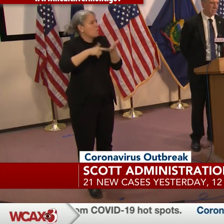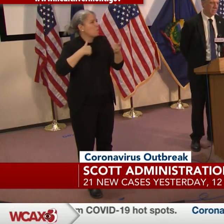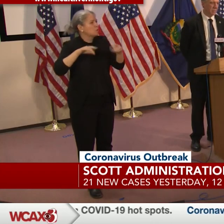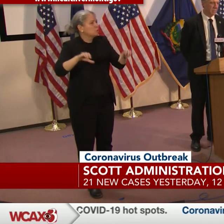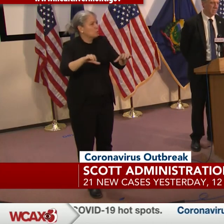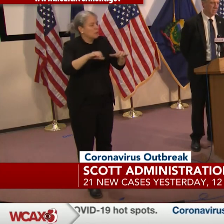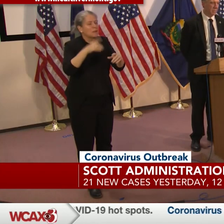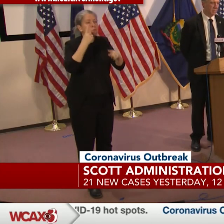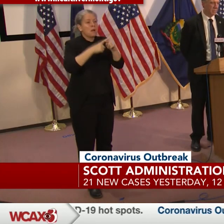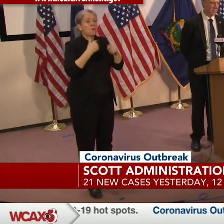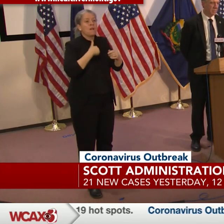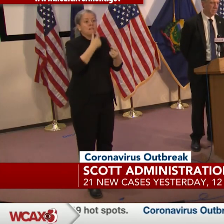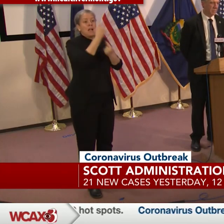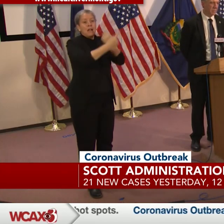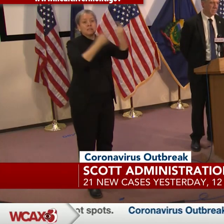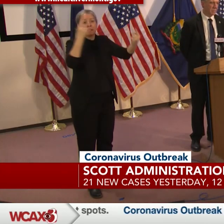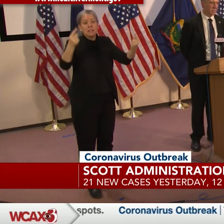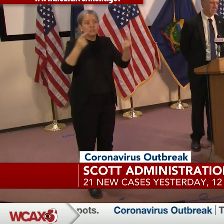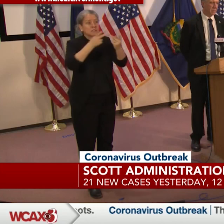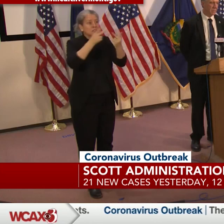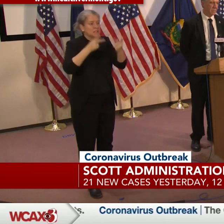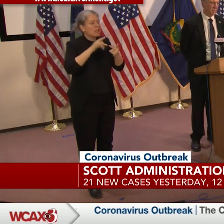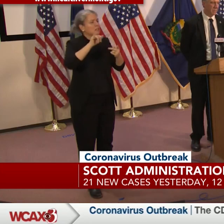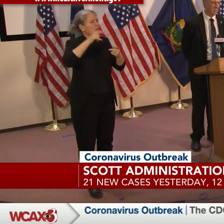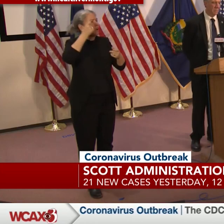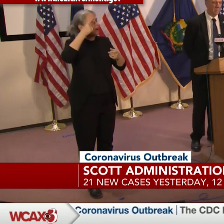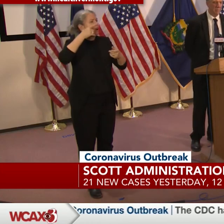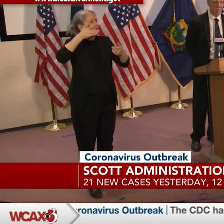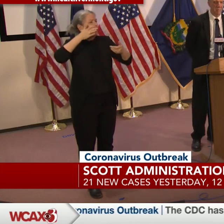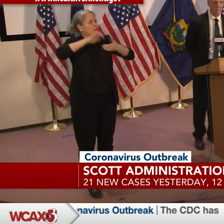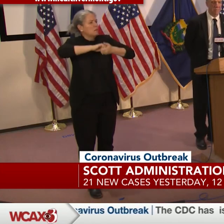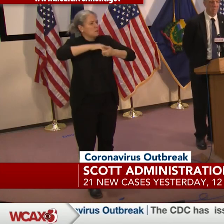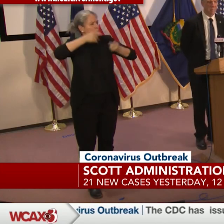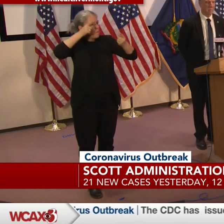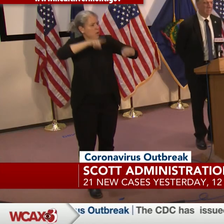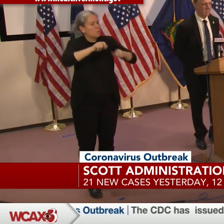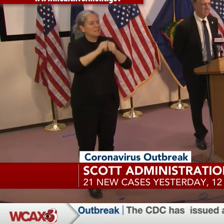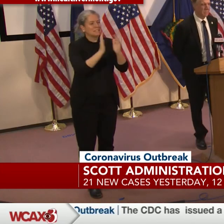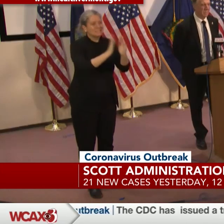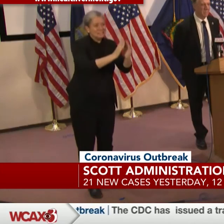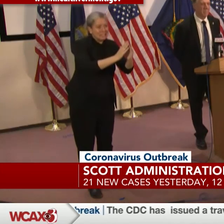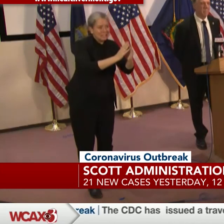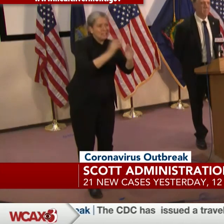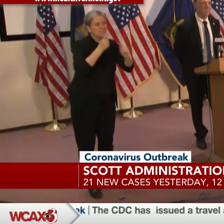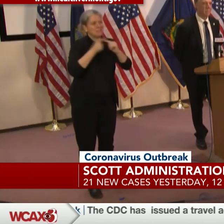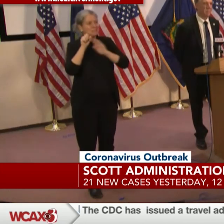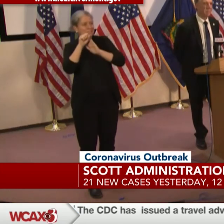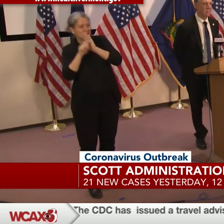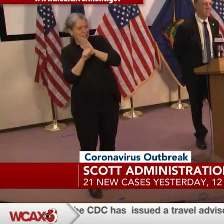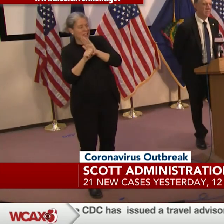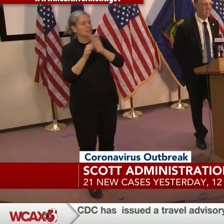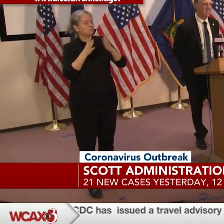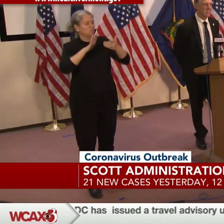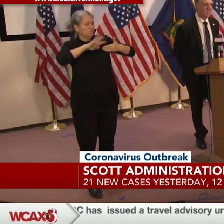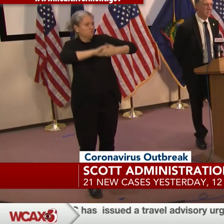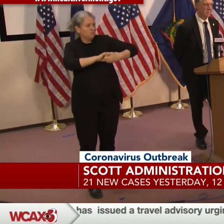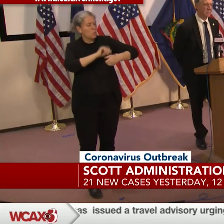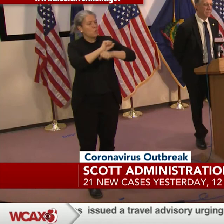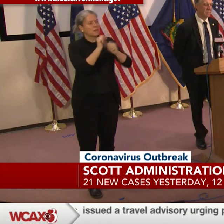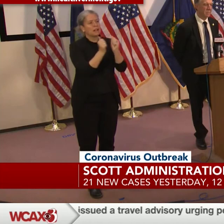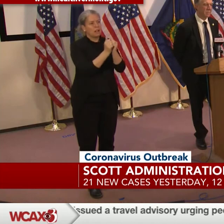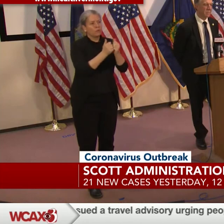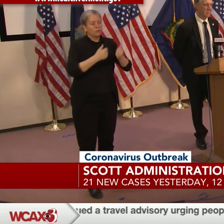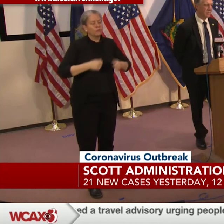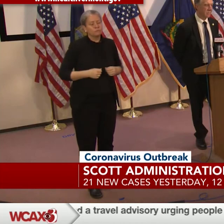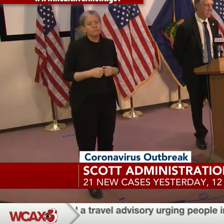isolation sites would be a partnership with the state and the municipalities and community partners that are out